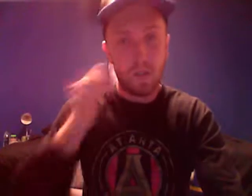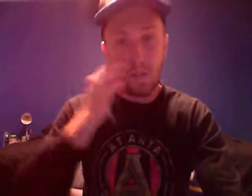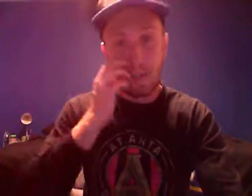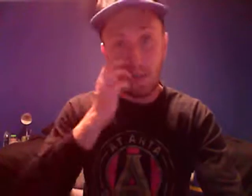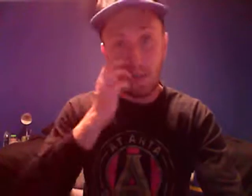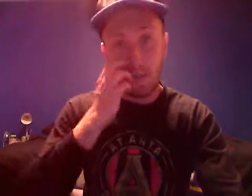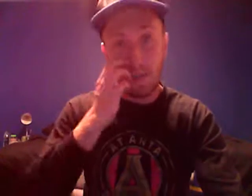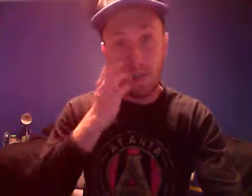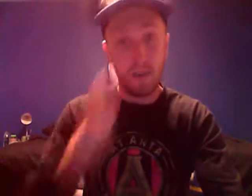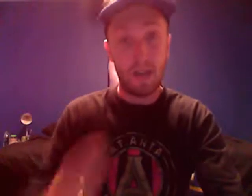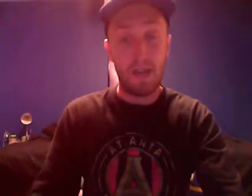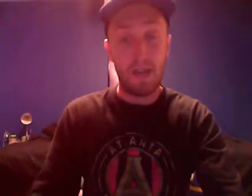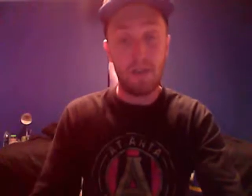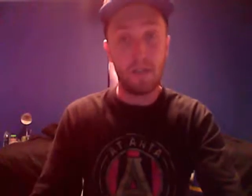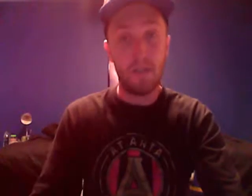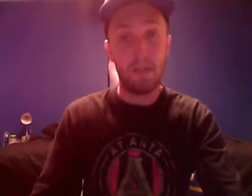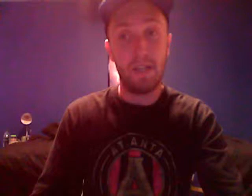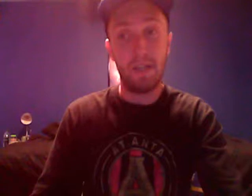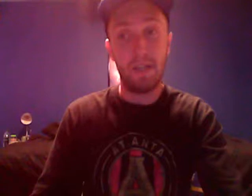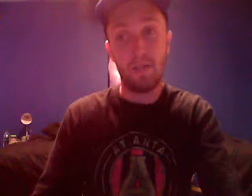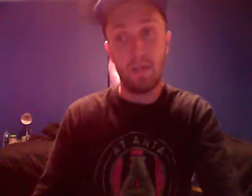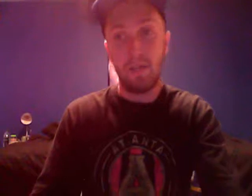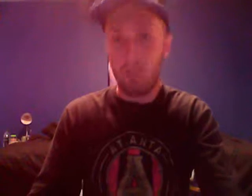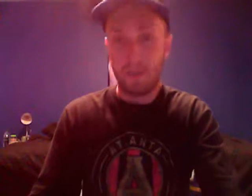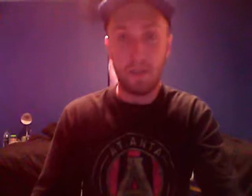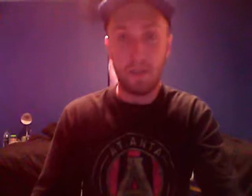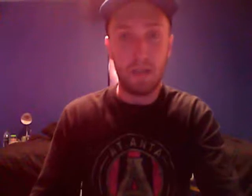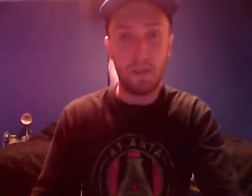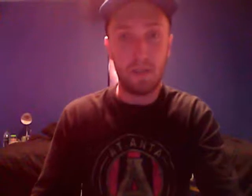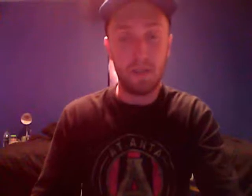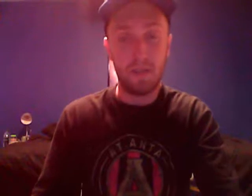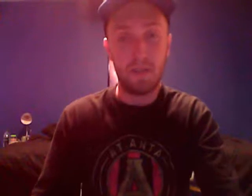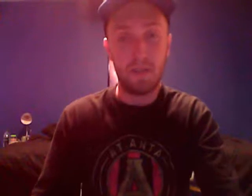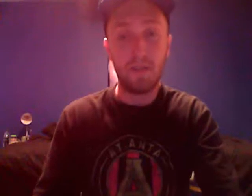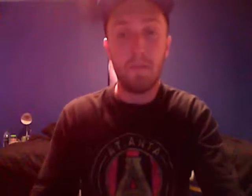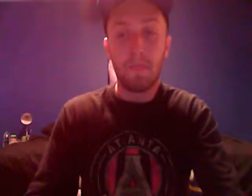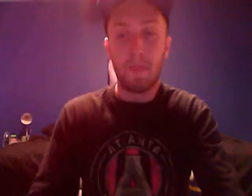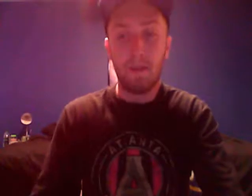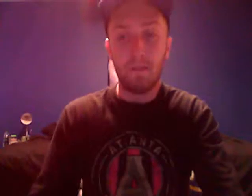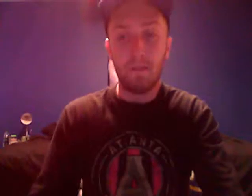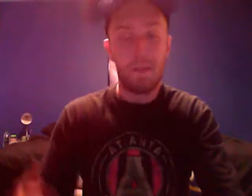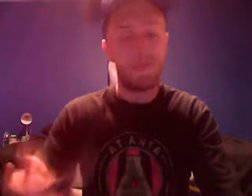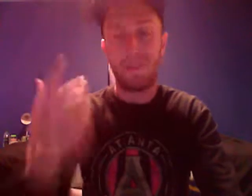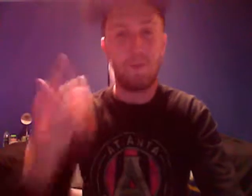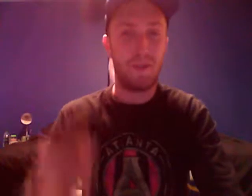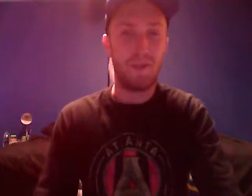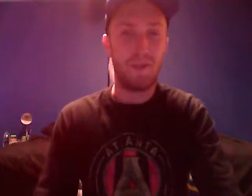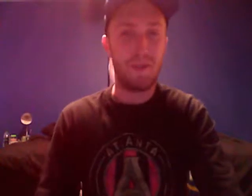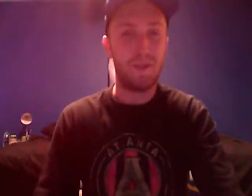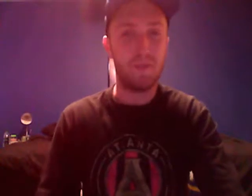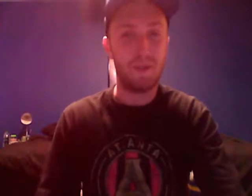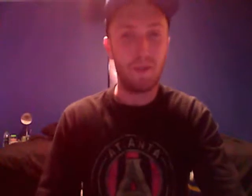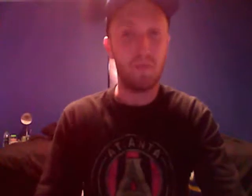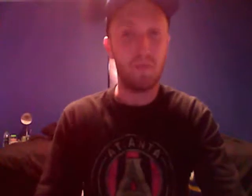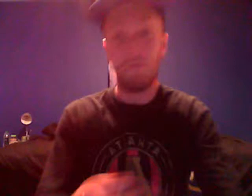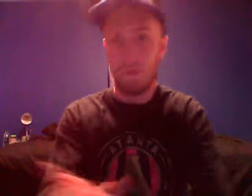Gressel was the other one that I thought had an average game today. You know, obviously got himself the assist. I forgot to talk about Garza for the goal.